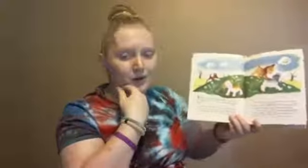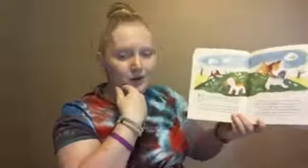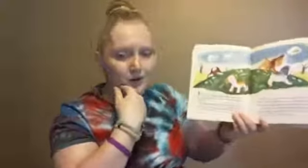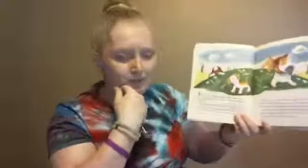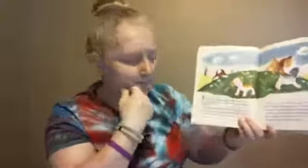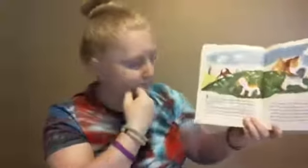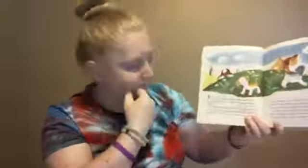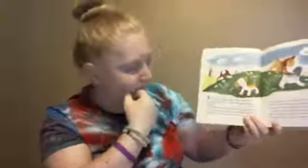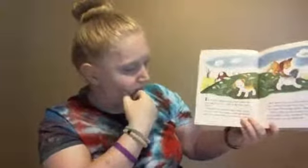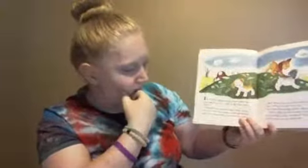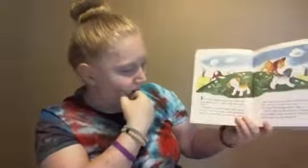world.